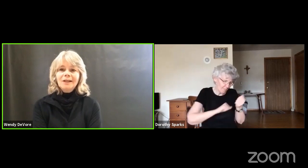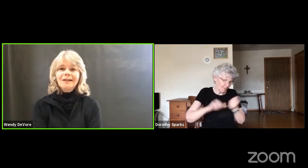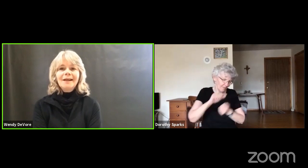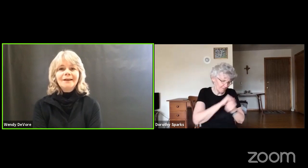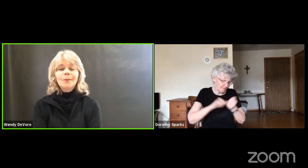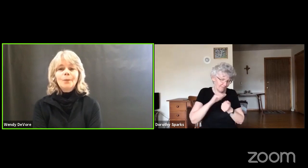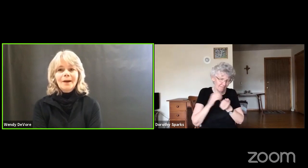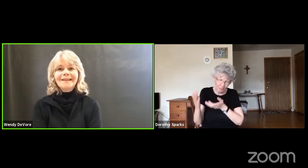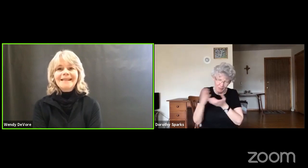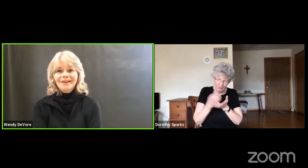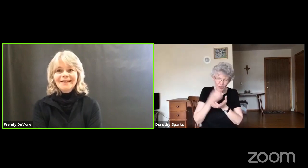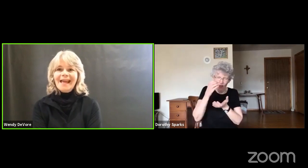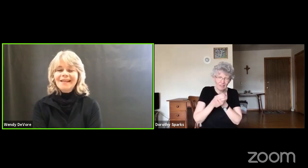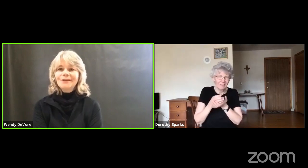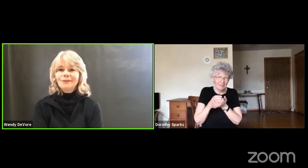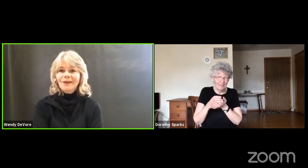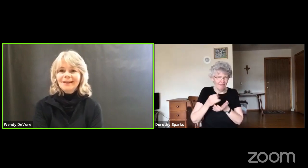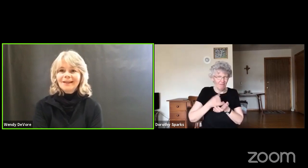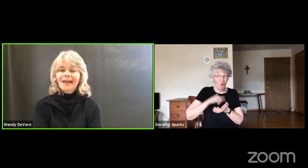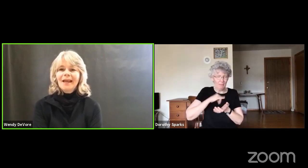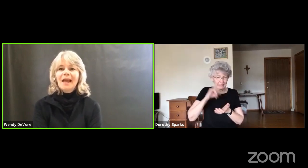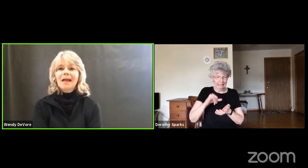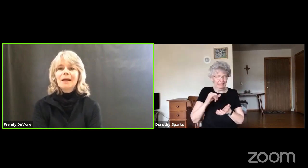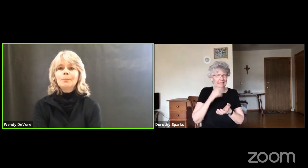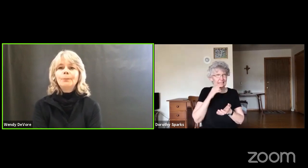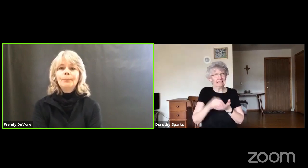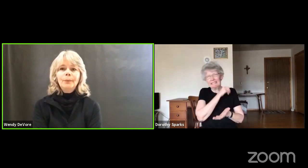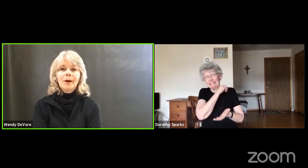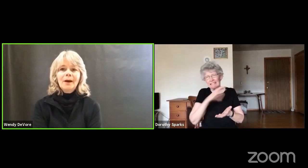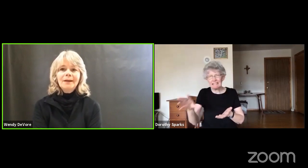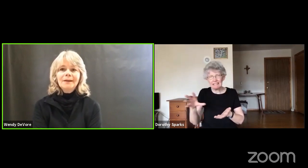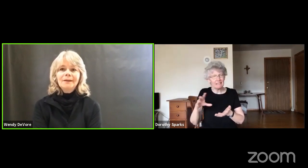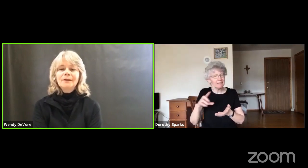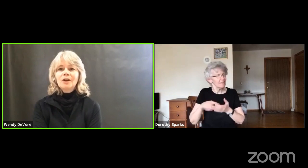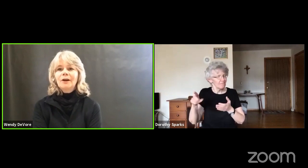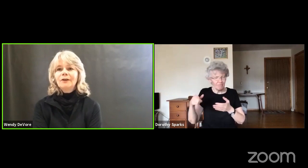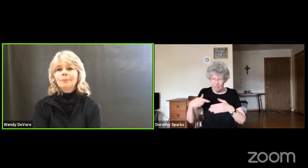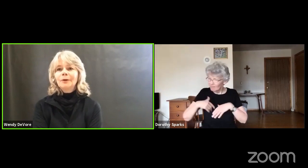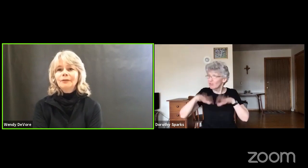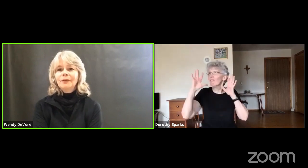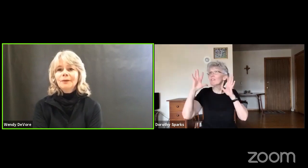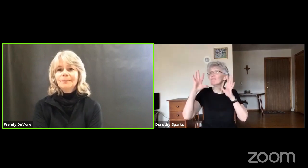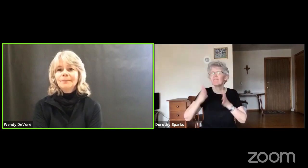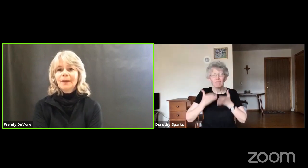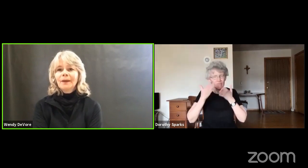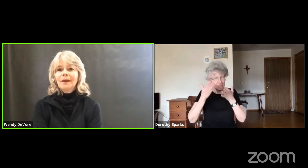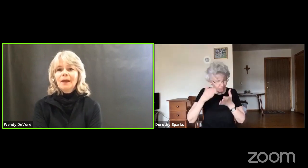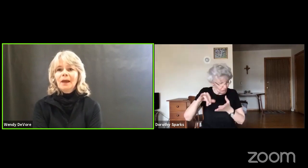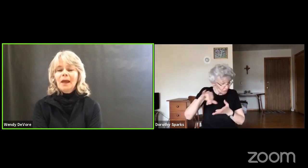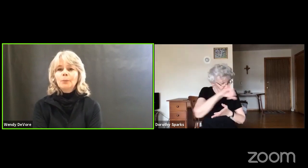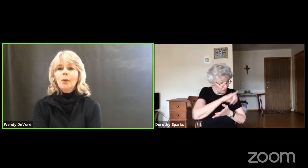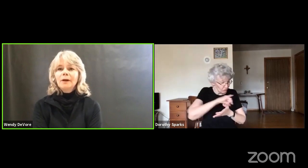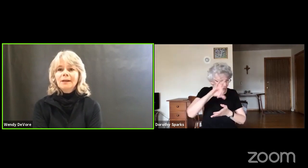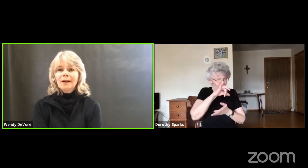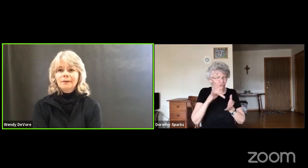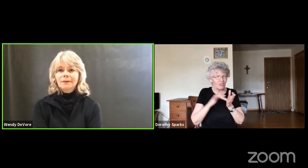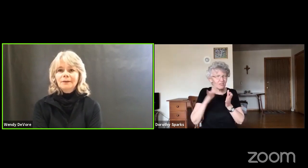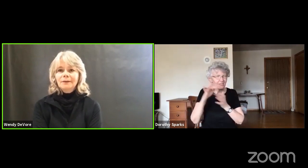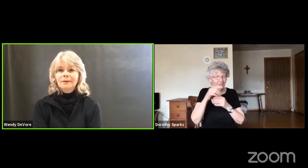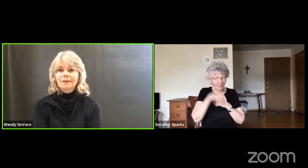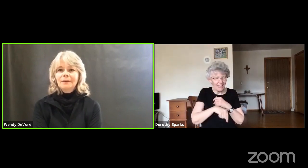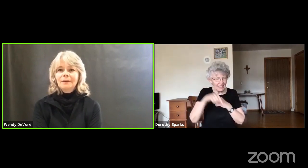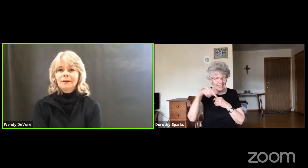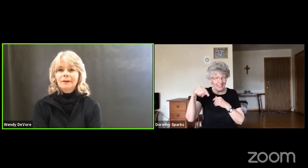she knelt at his feet and had brought in a jar of perfume and poured it